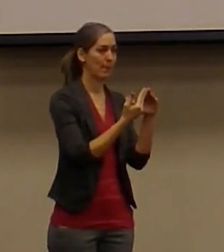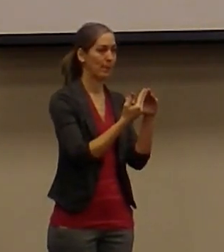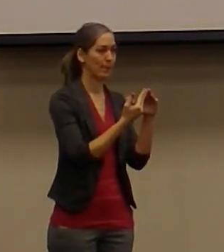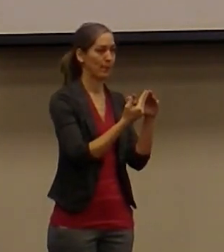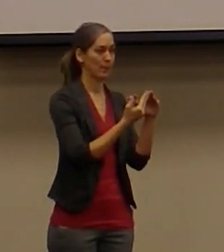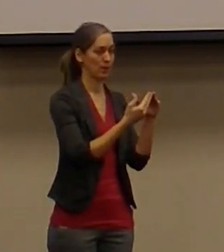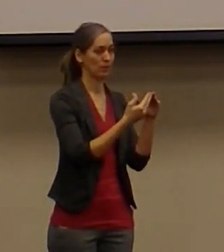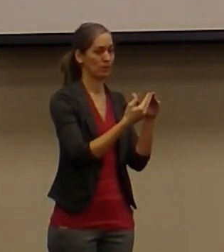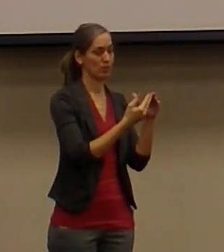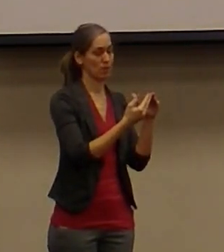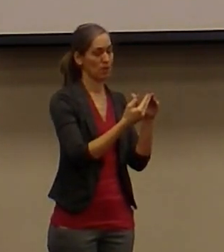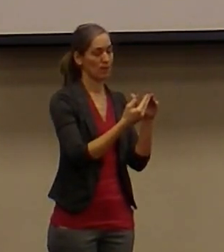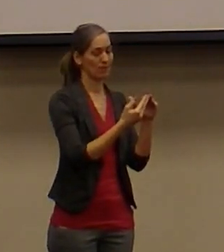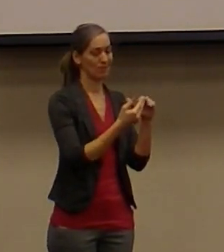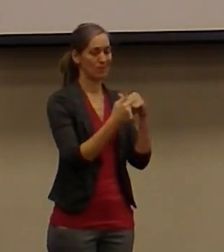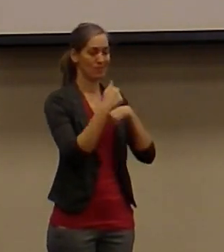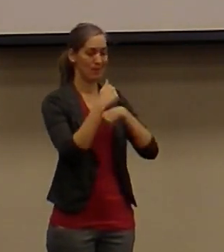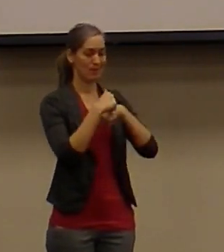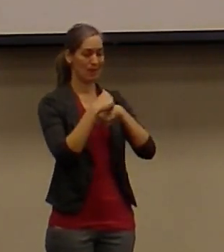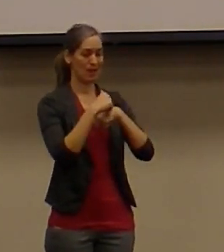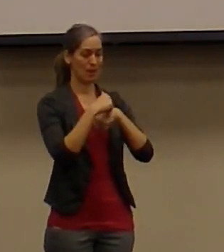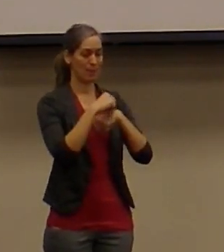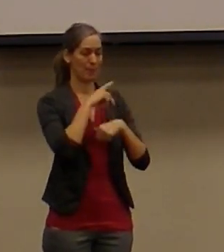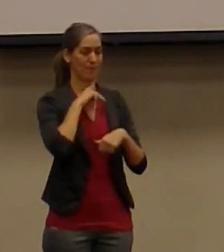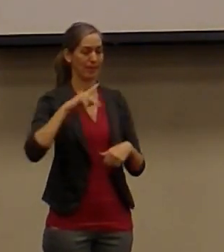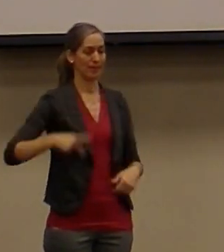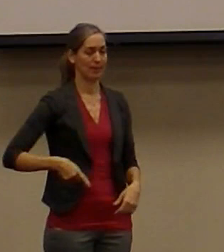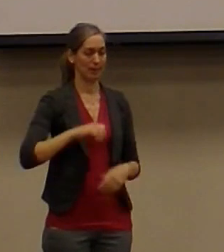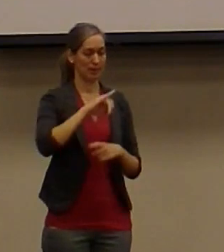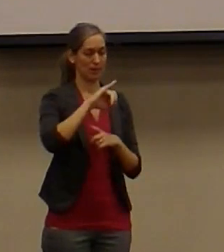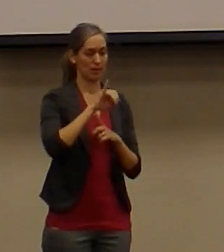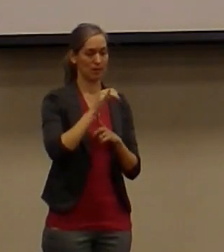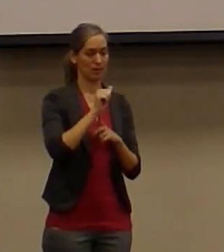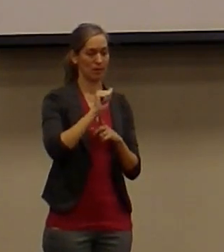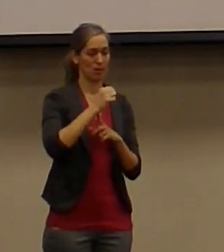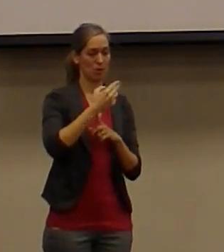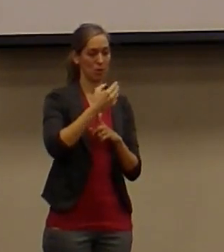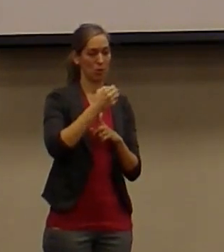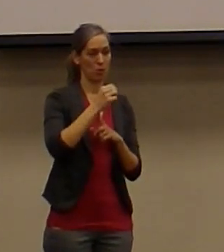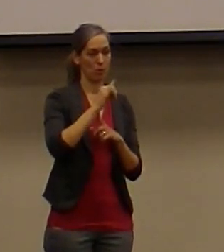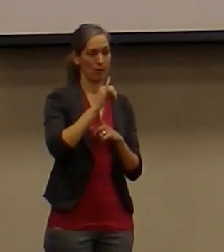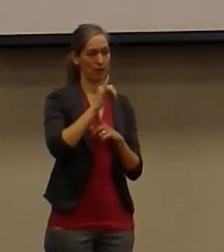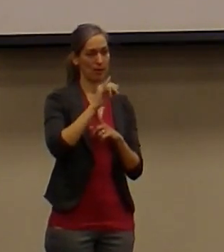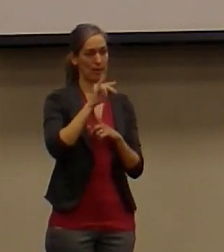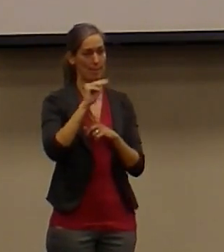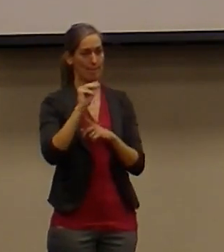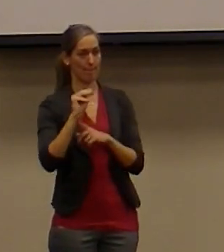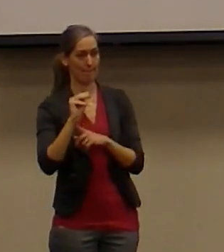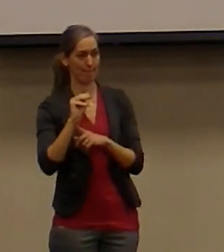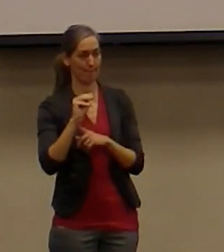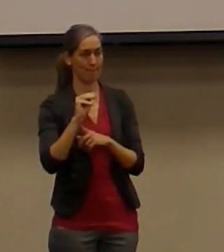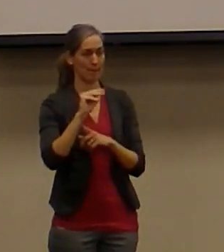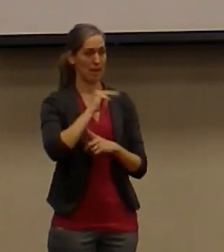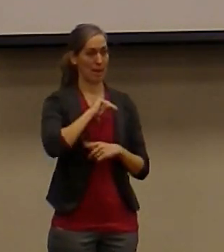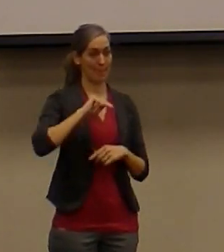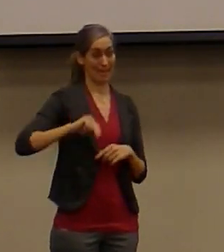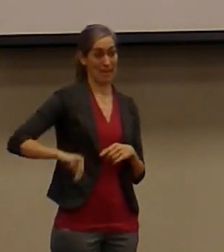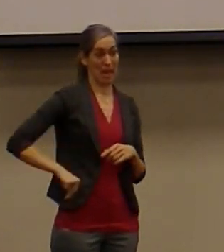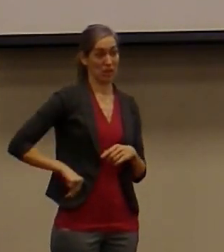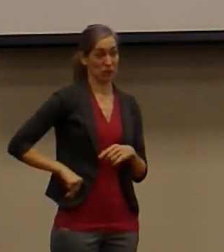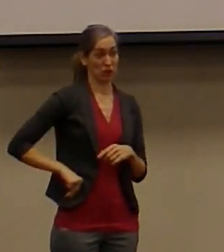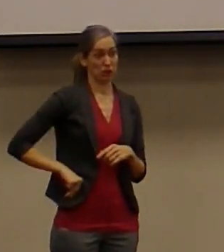It begins during the days of King Jehoiakim, when Nebuchadnezzar has come in and uh,